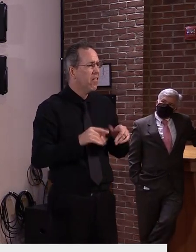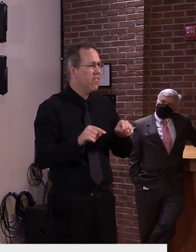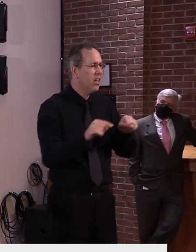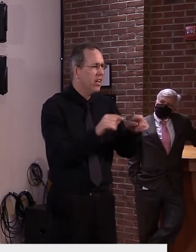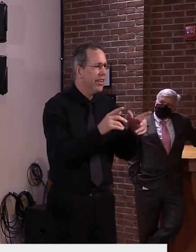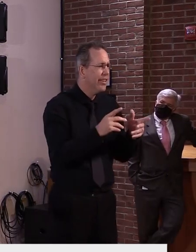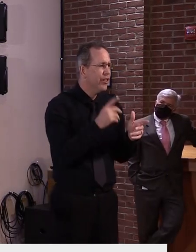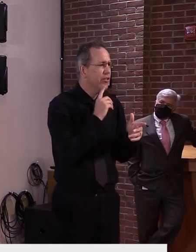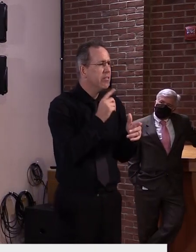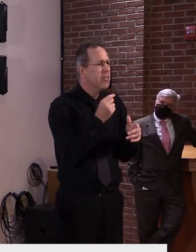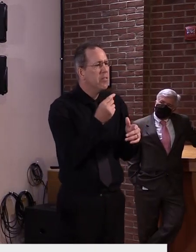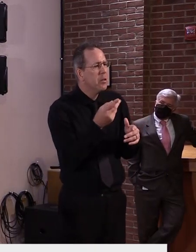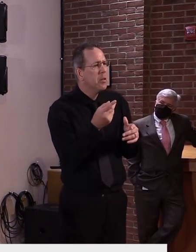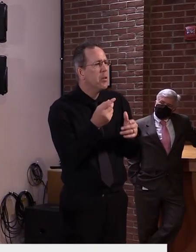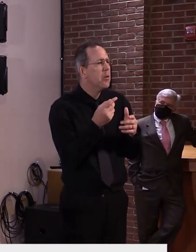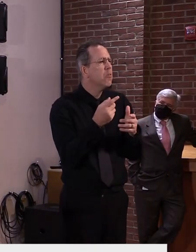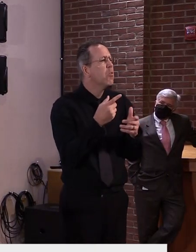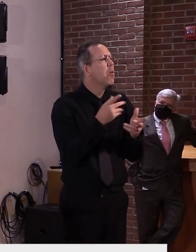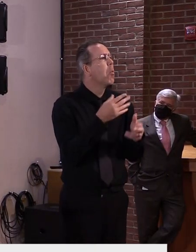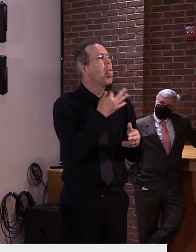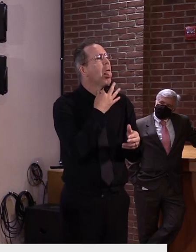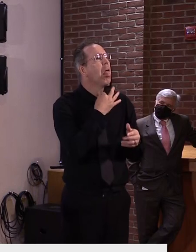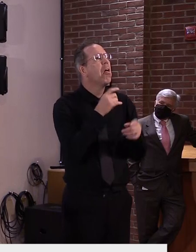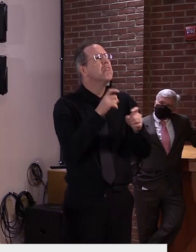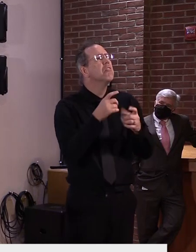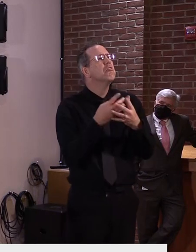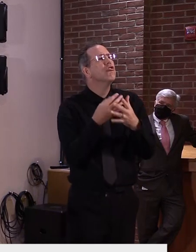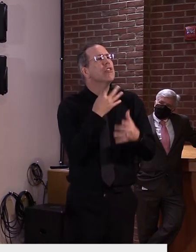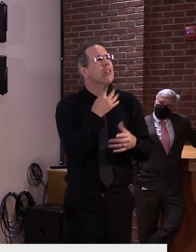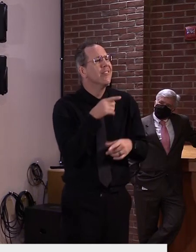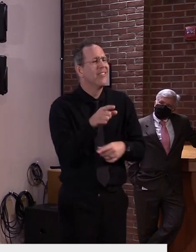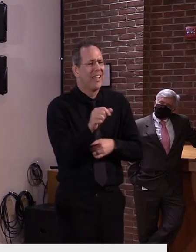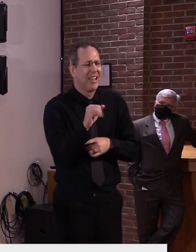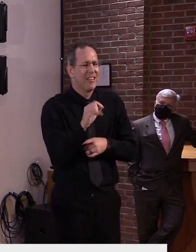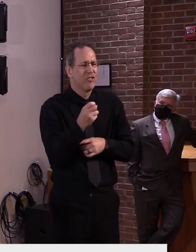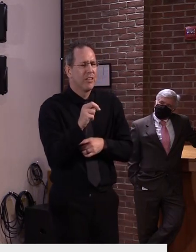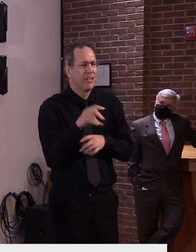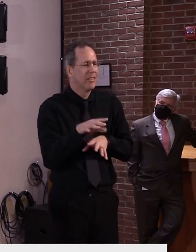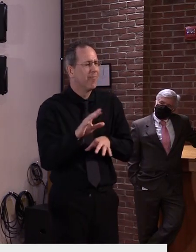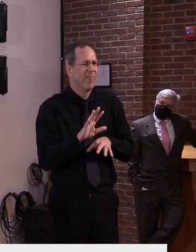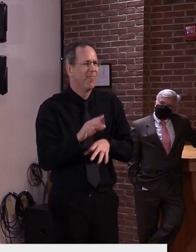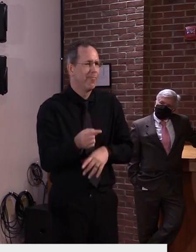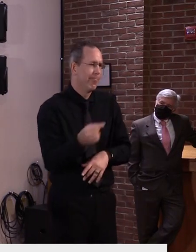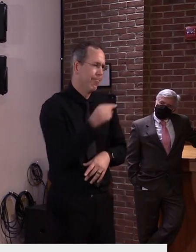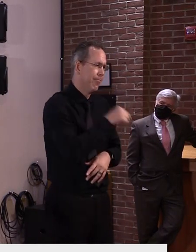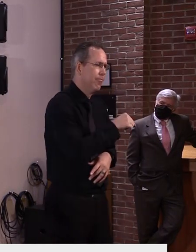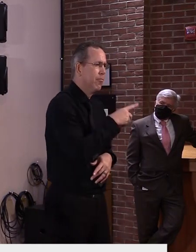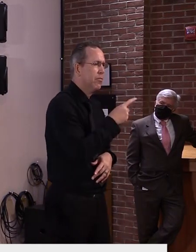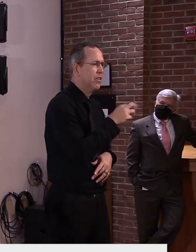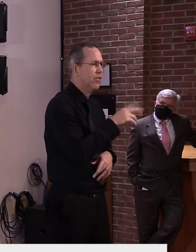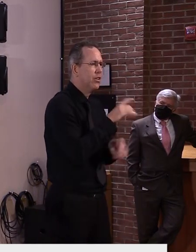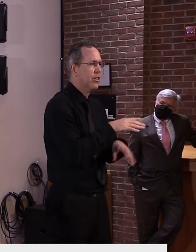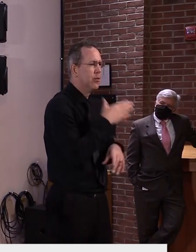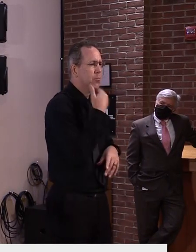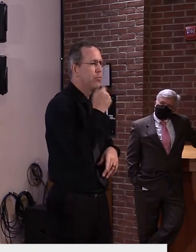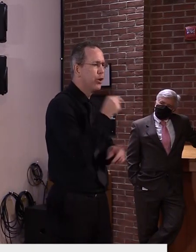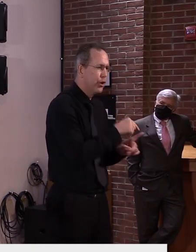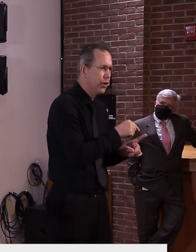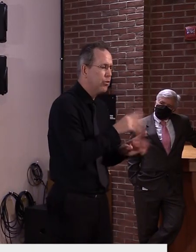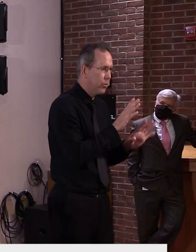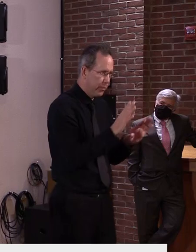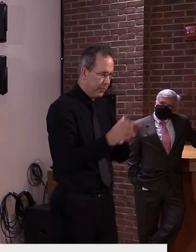very low. To go back to the antibody testing, and just to remind listeners and